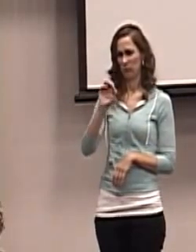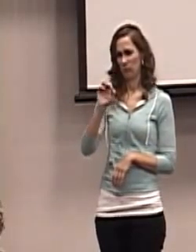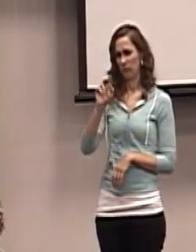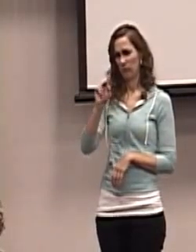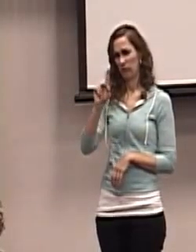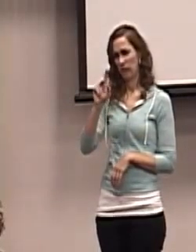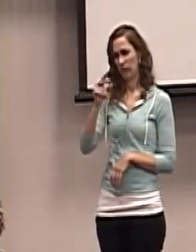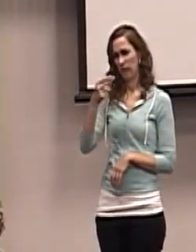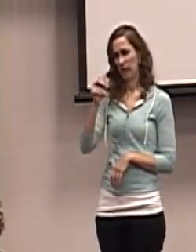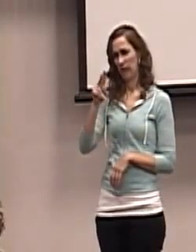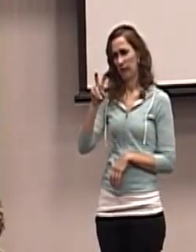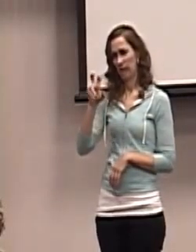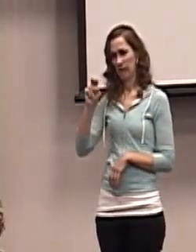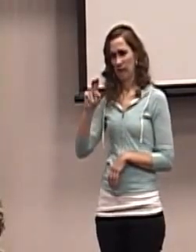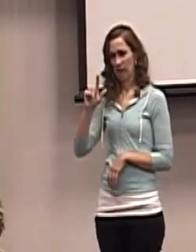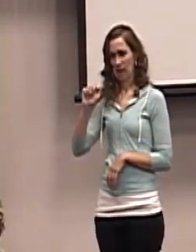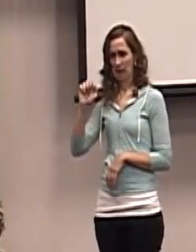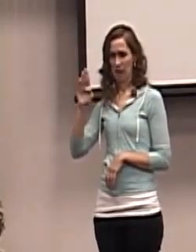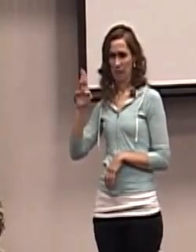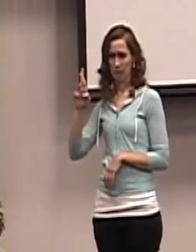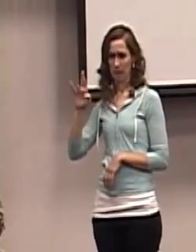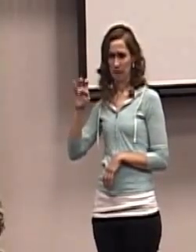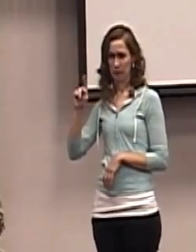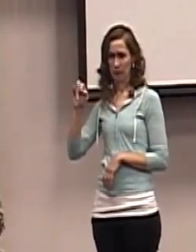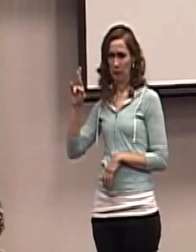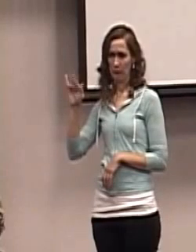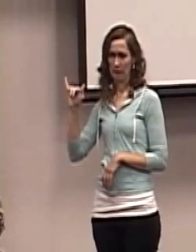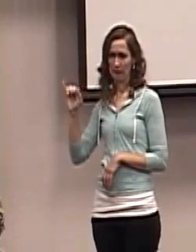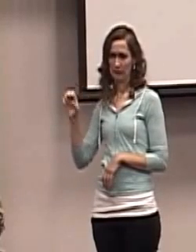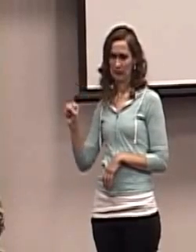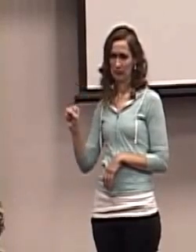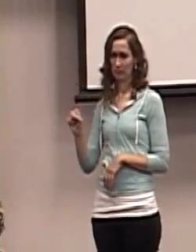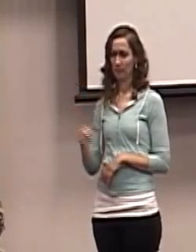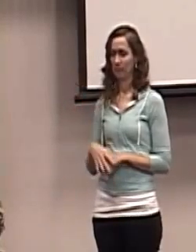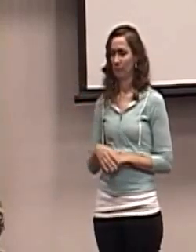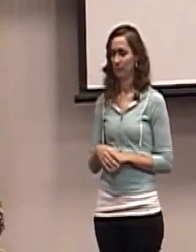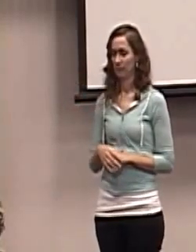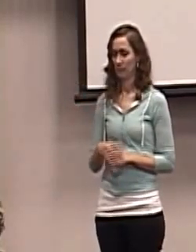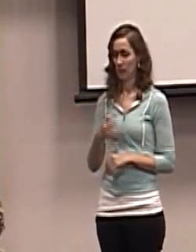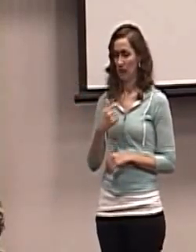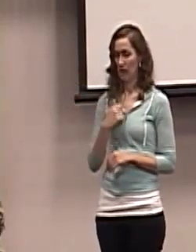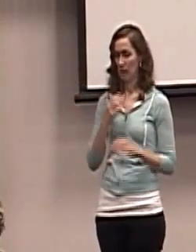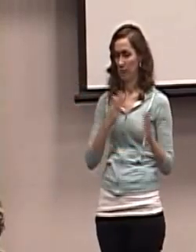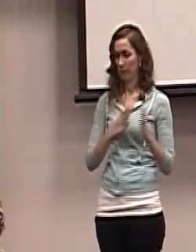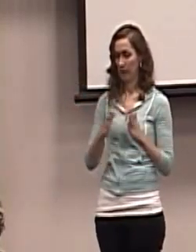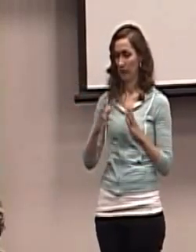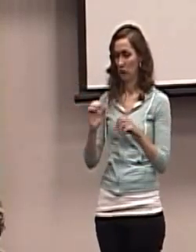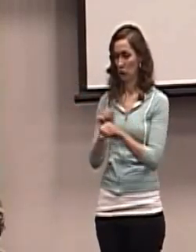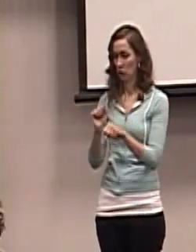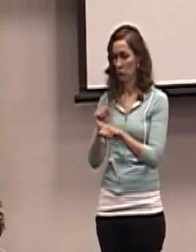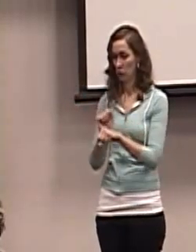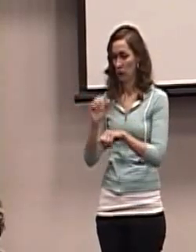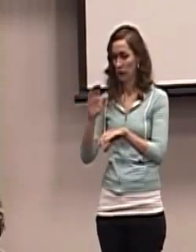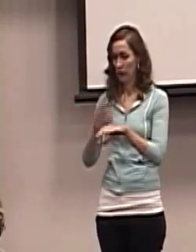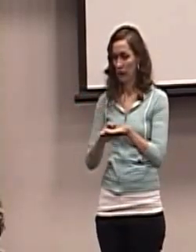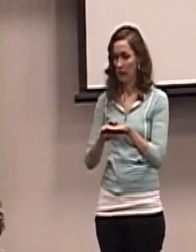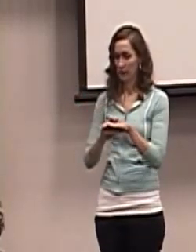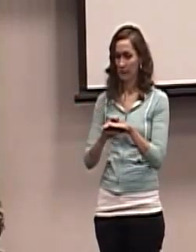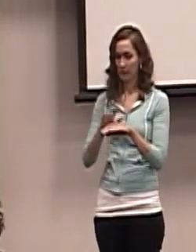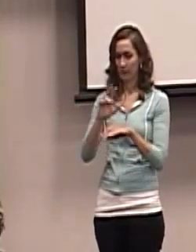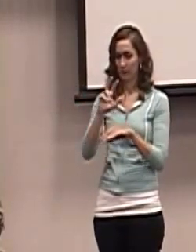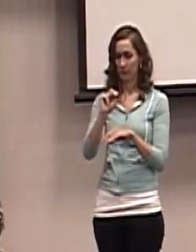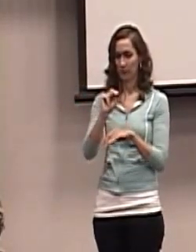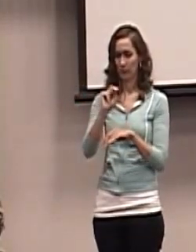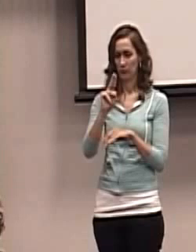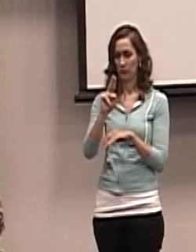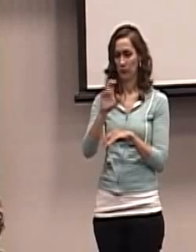were destined to leave here to go there, and I was going to work on a special nuclear engineering project,